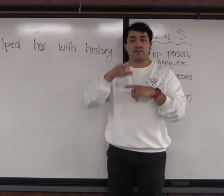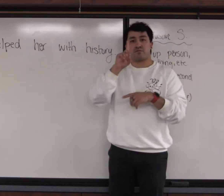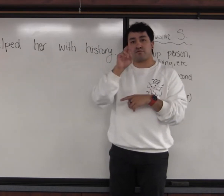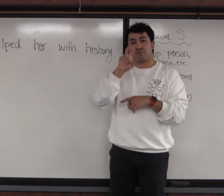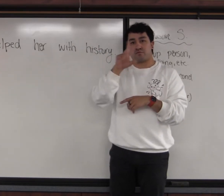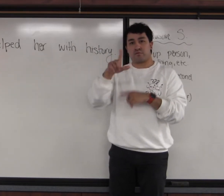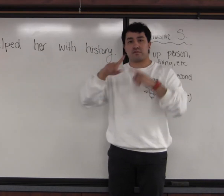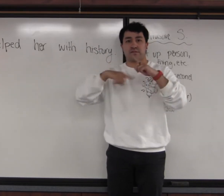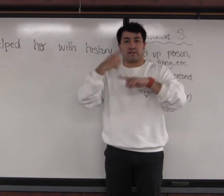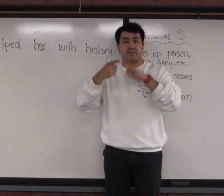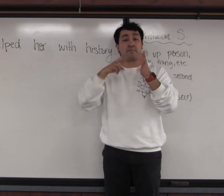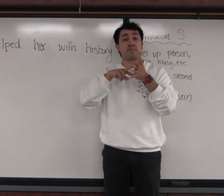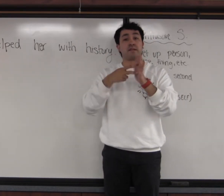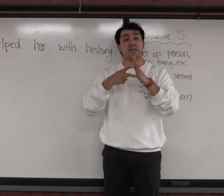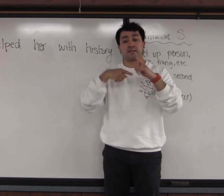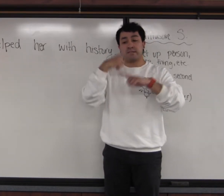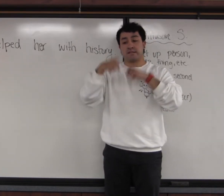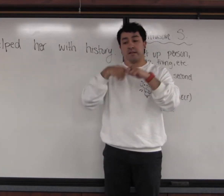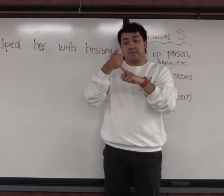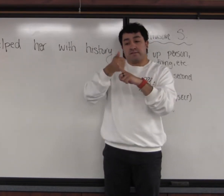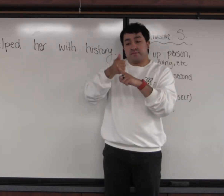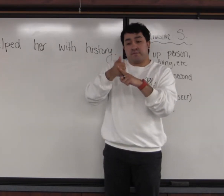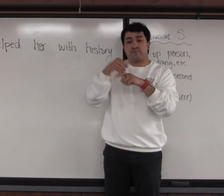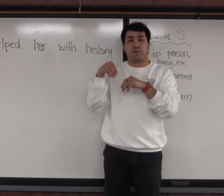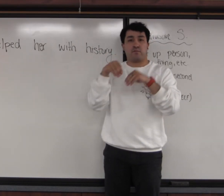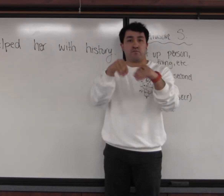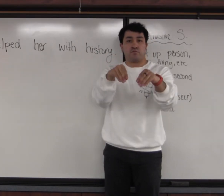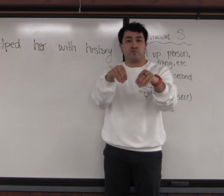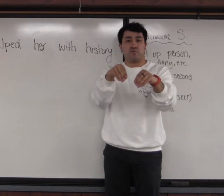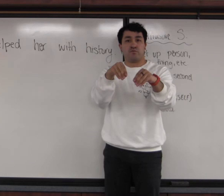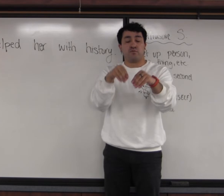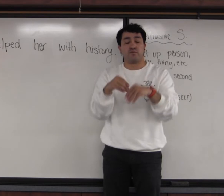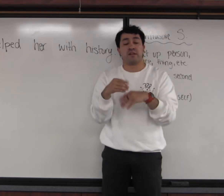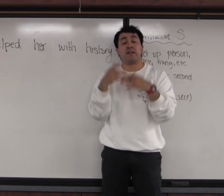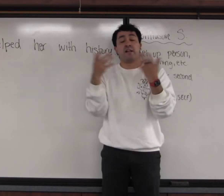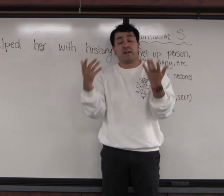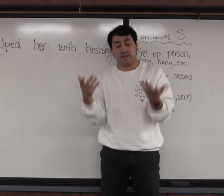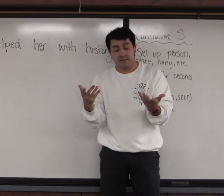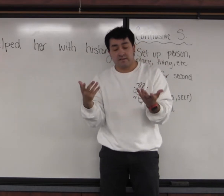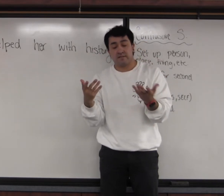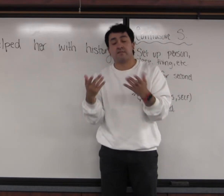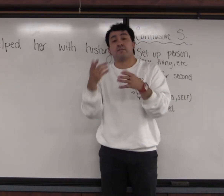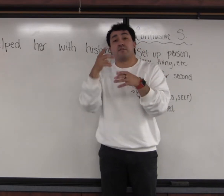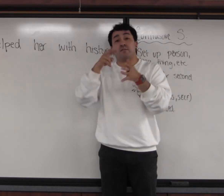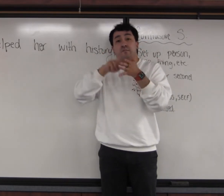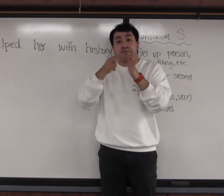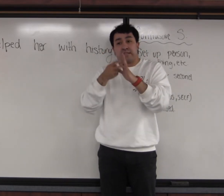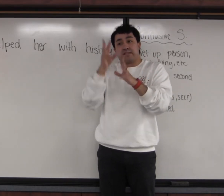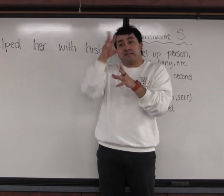gave them coffee, right? So again, the sign itself has movement, and that movement has